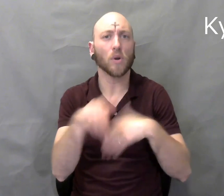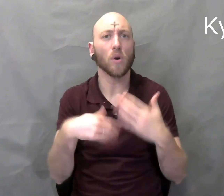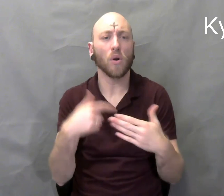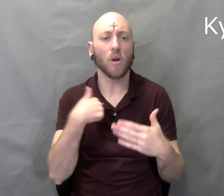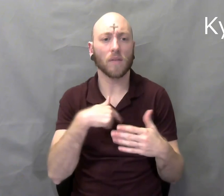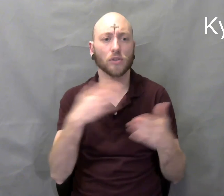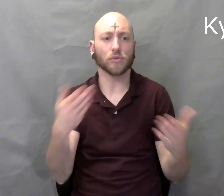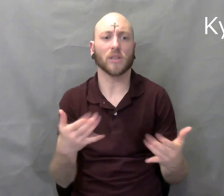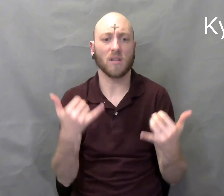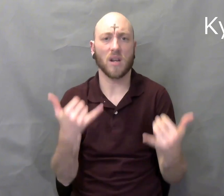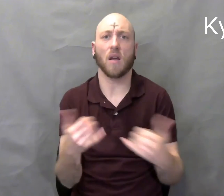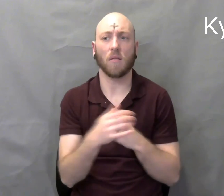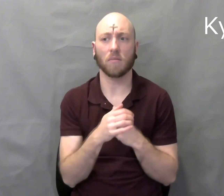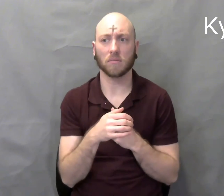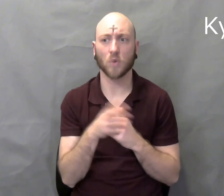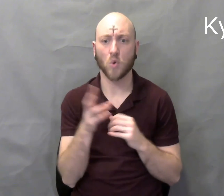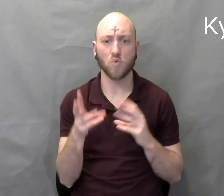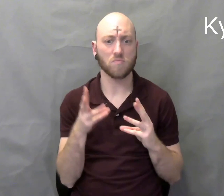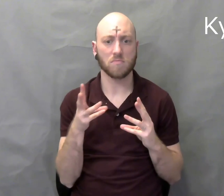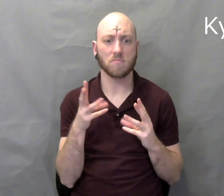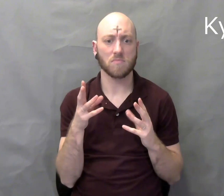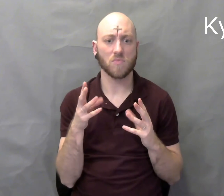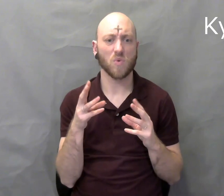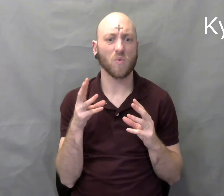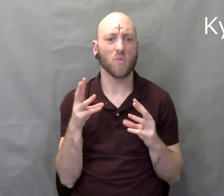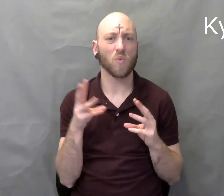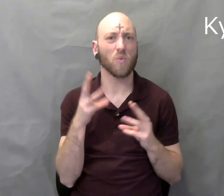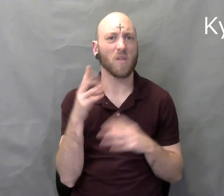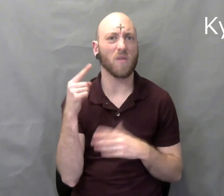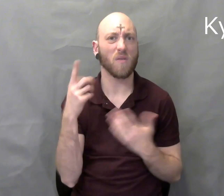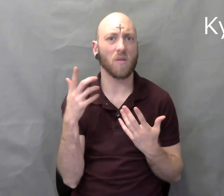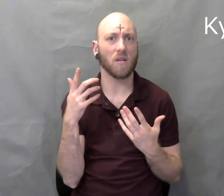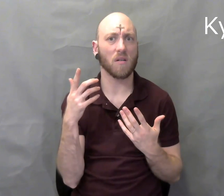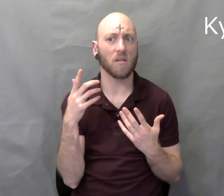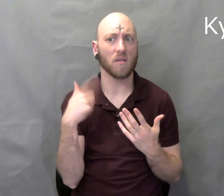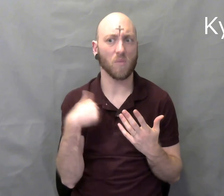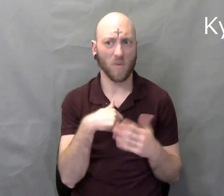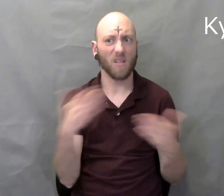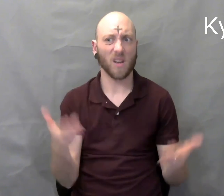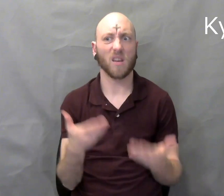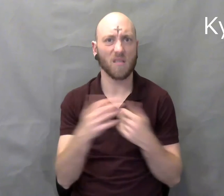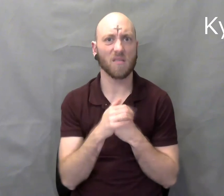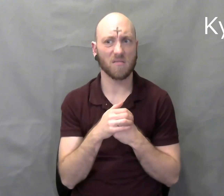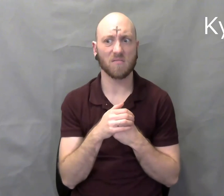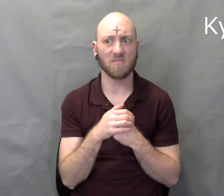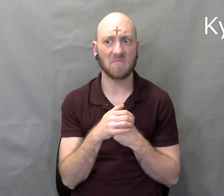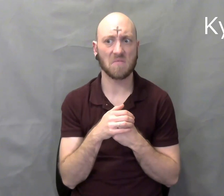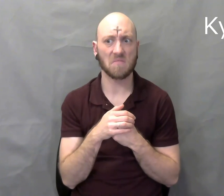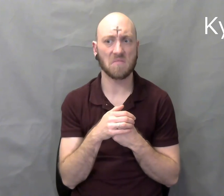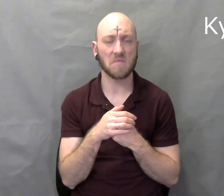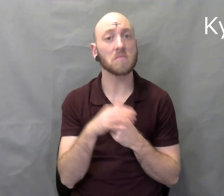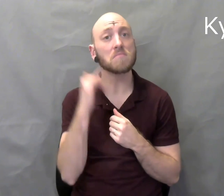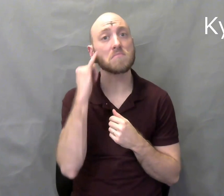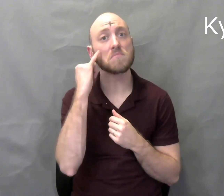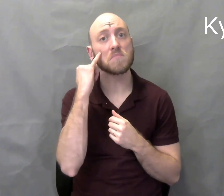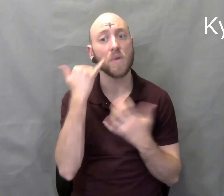What is there to worry about? If we're supposed to be here with each other, what is there to worry about? Is there any worry if in this